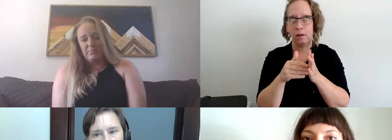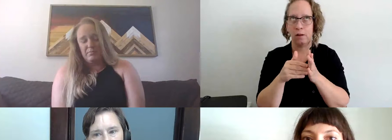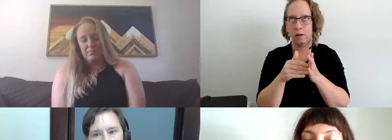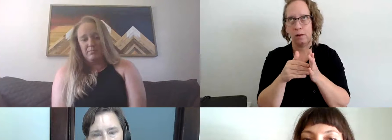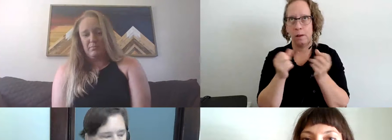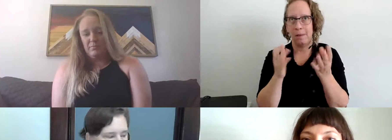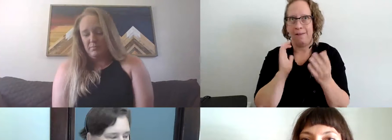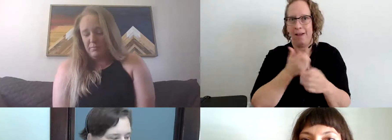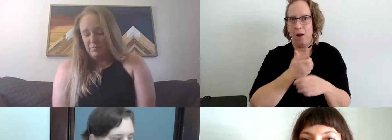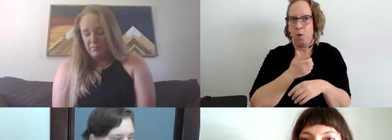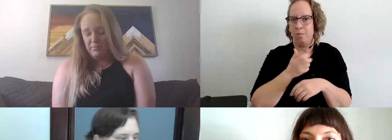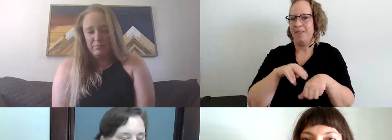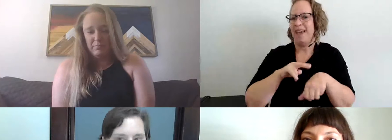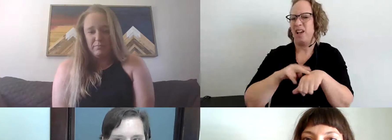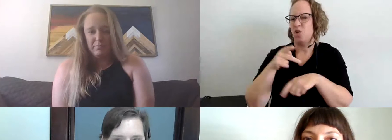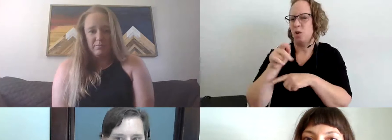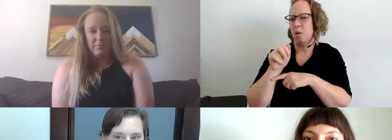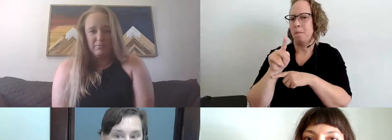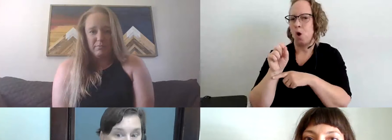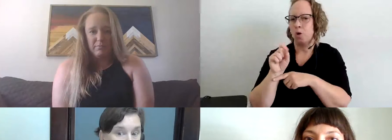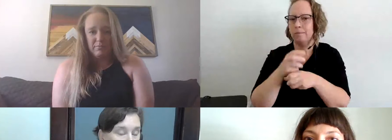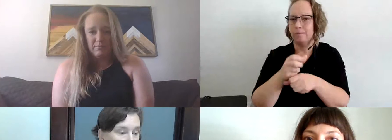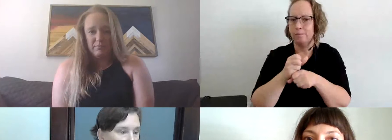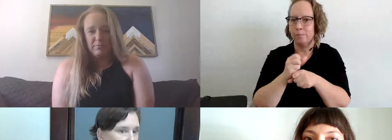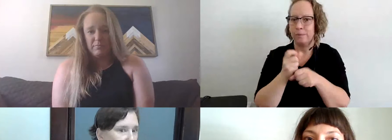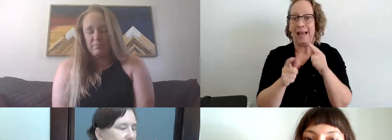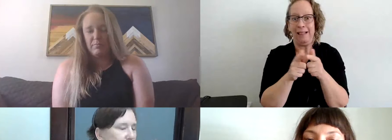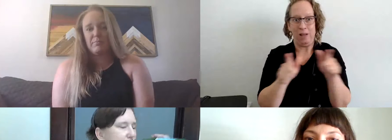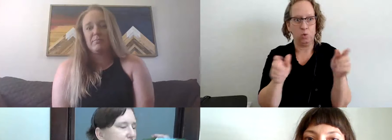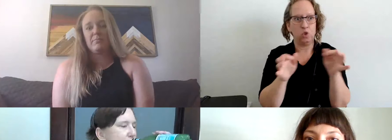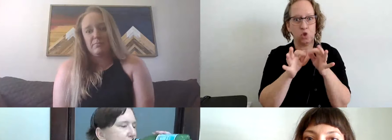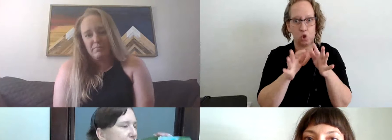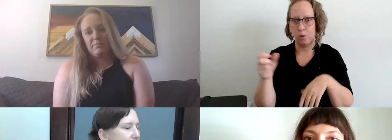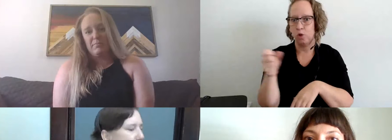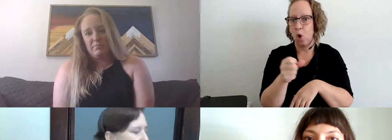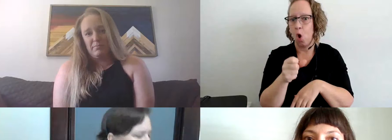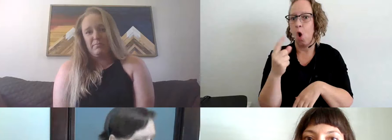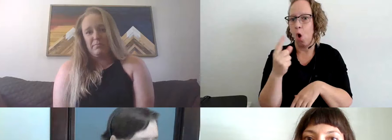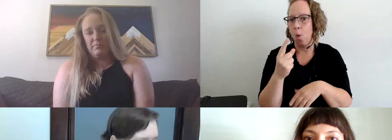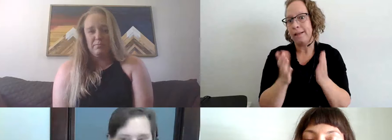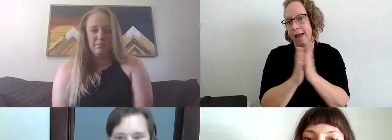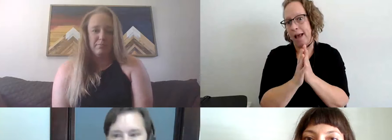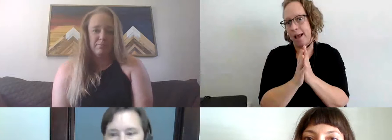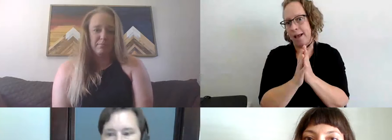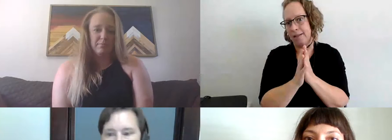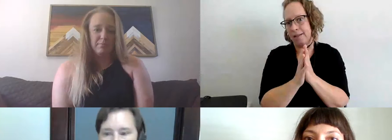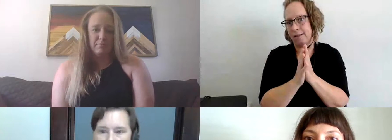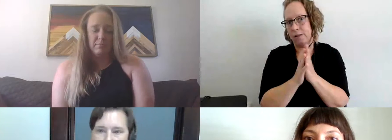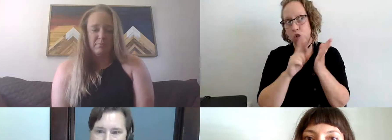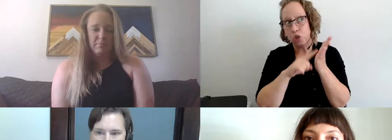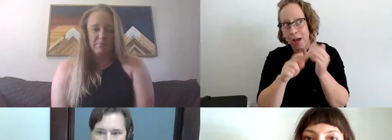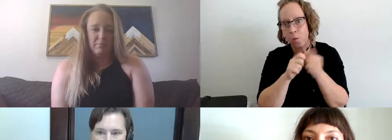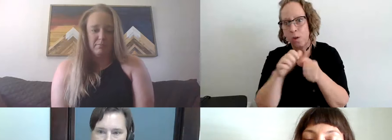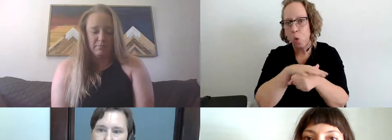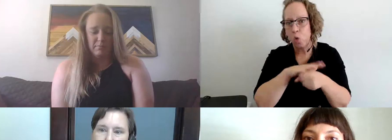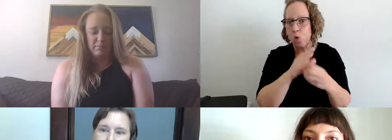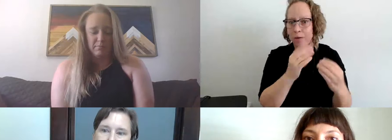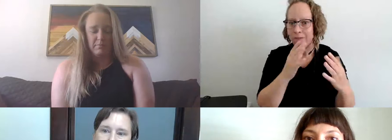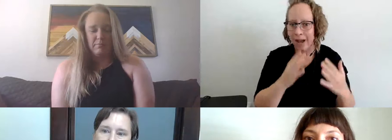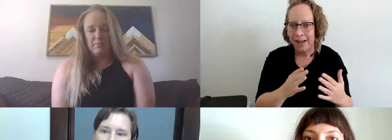many of our national parks for obtaining sign language interpreters. We always ask parks to check with your local